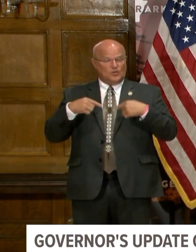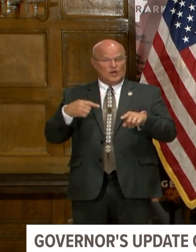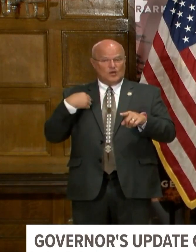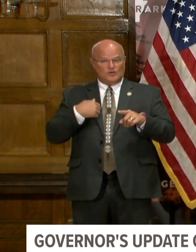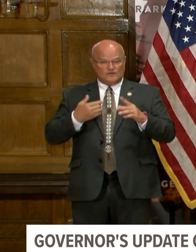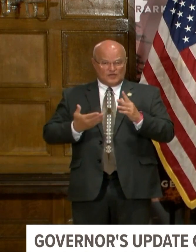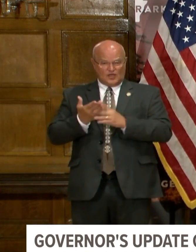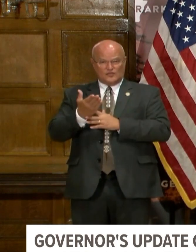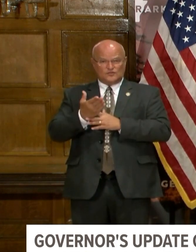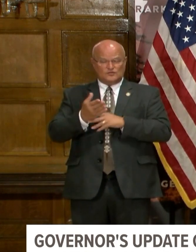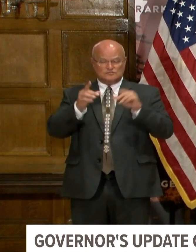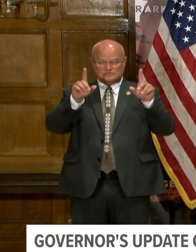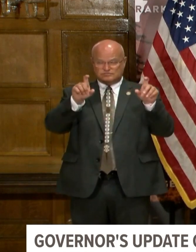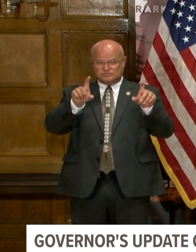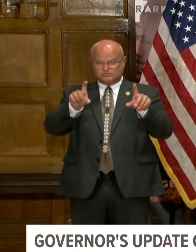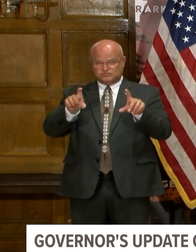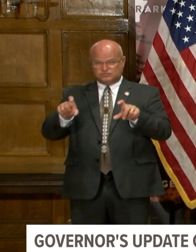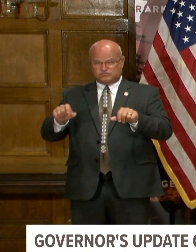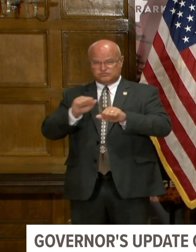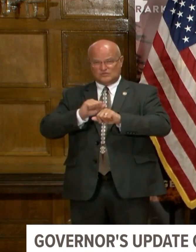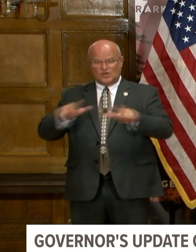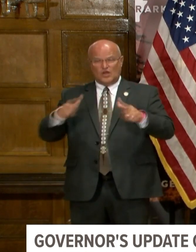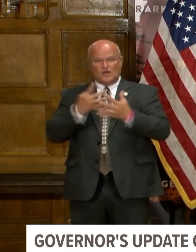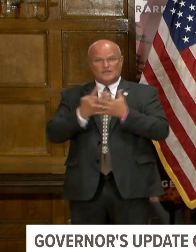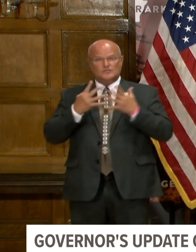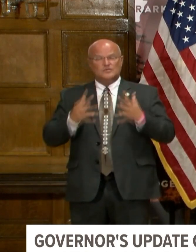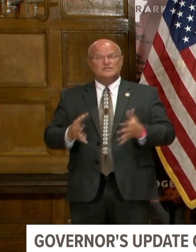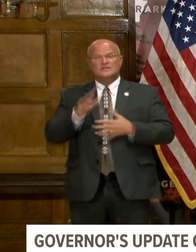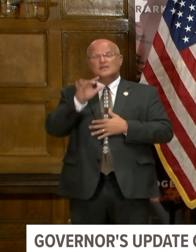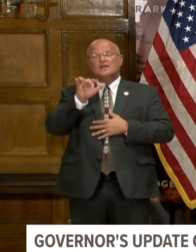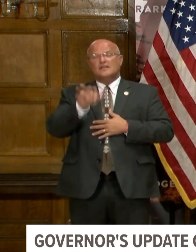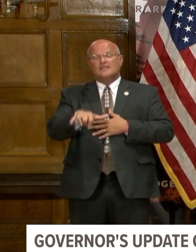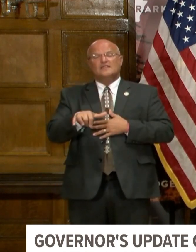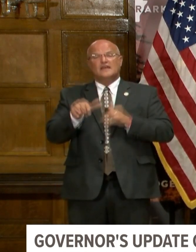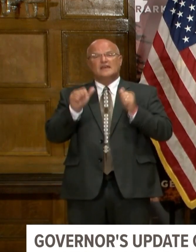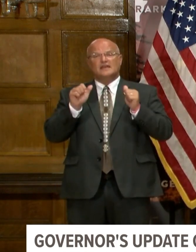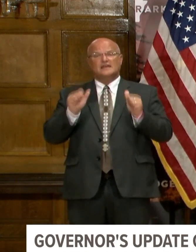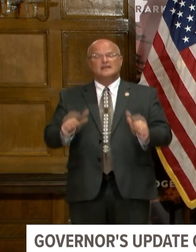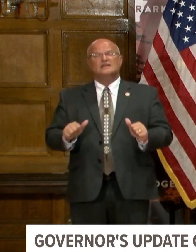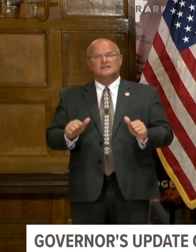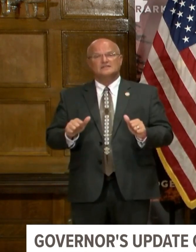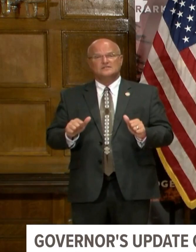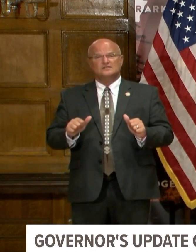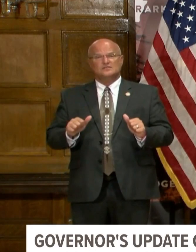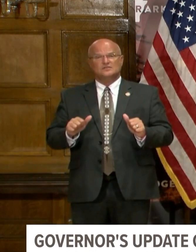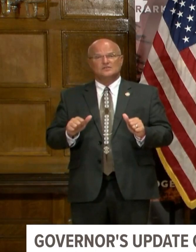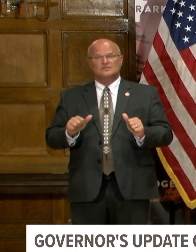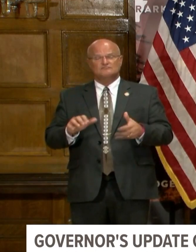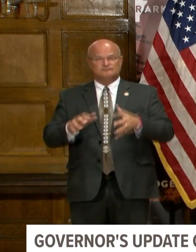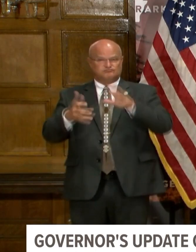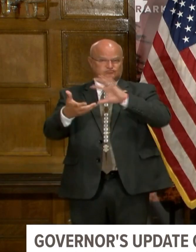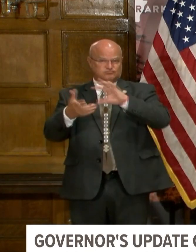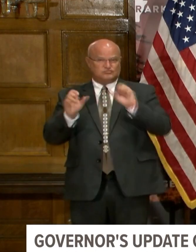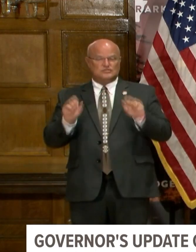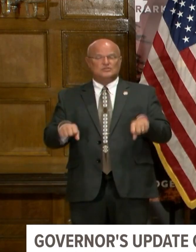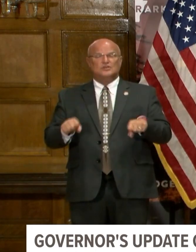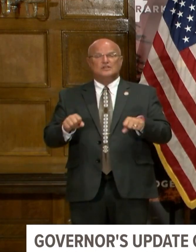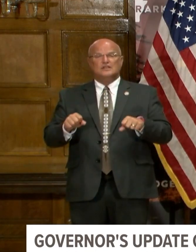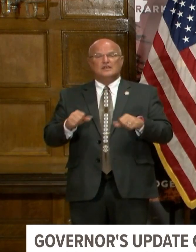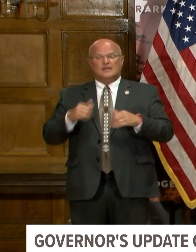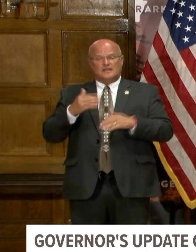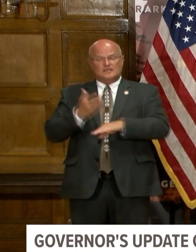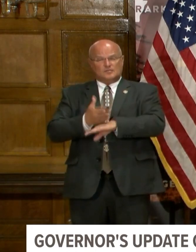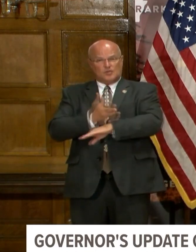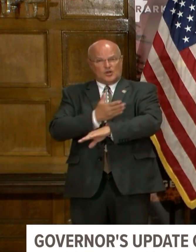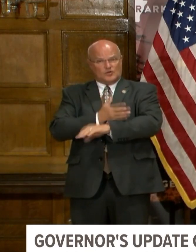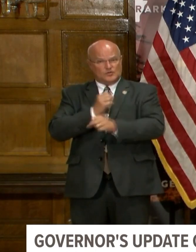we've gone through and we've tested everybody, that could go awry. The progress